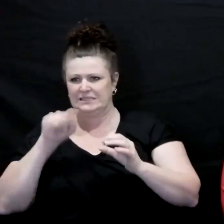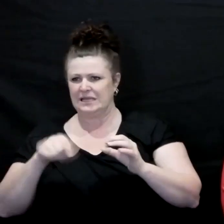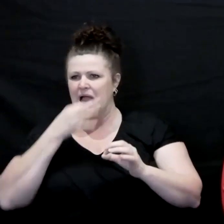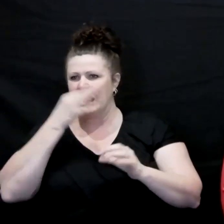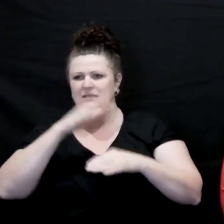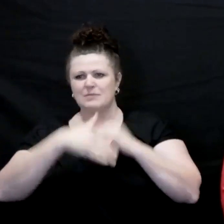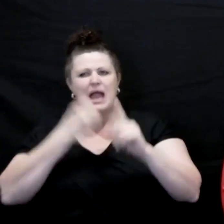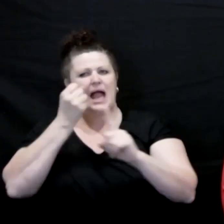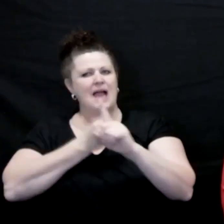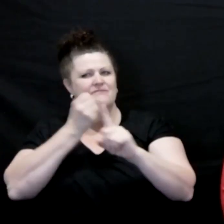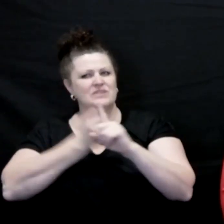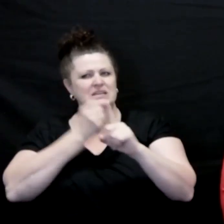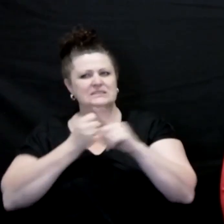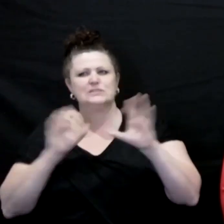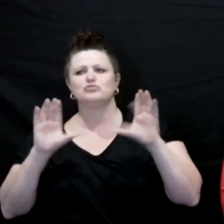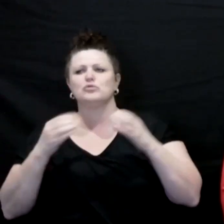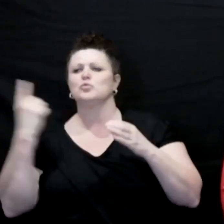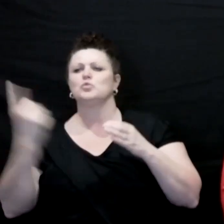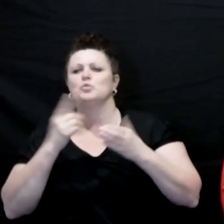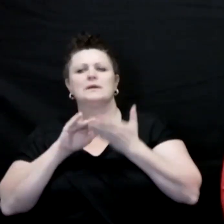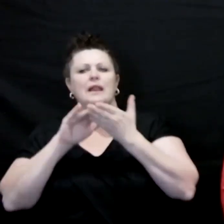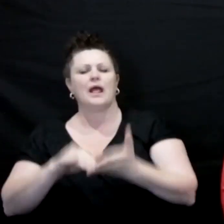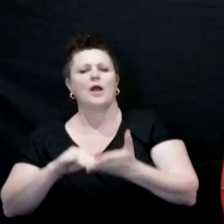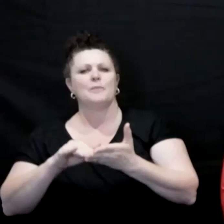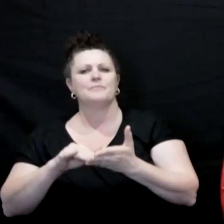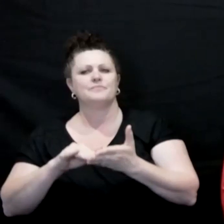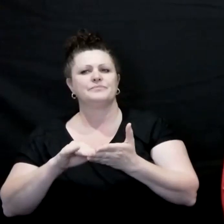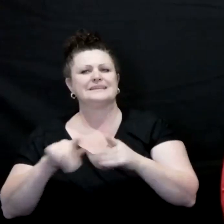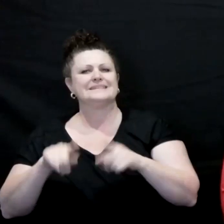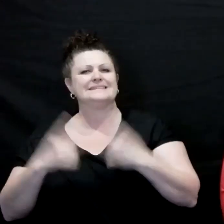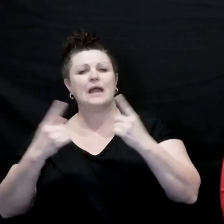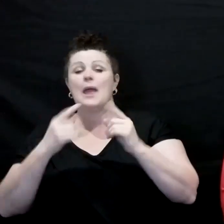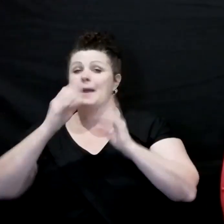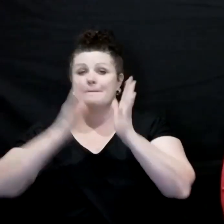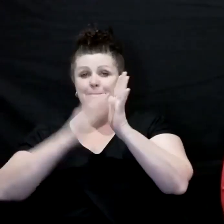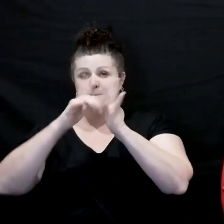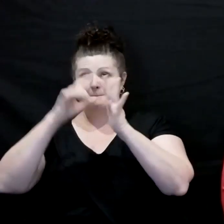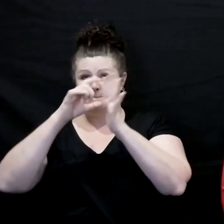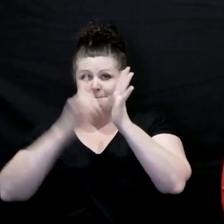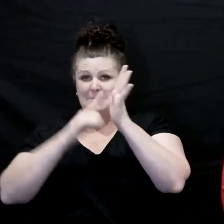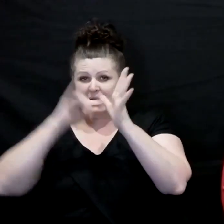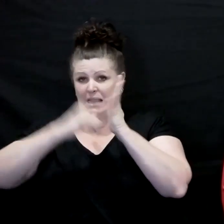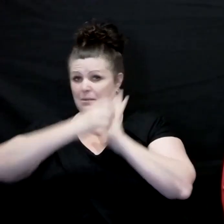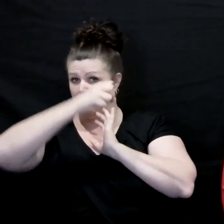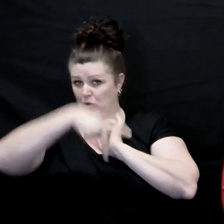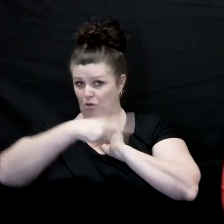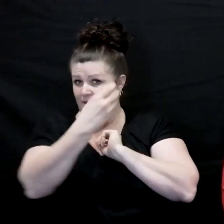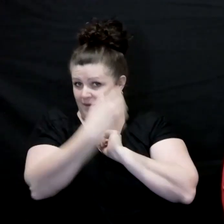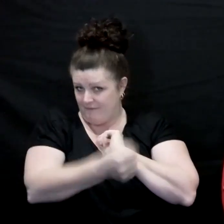advocacy groups that can assist in other states. So there's MIDLAS in Perth.